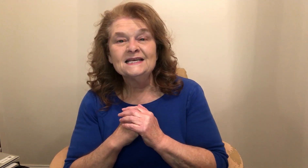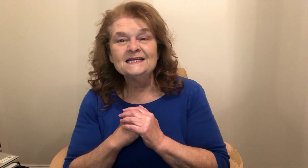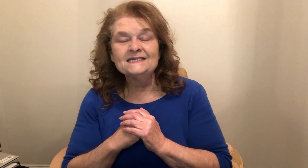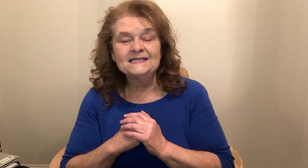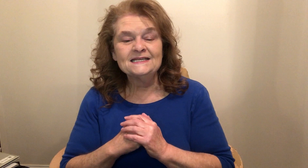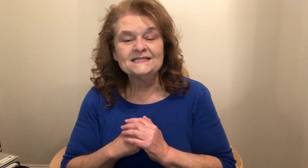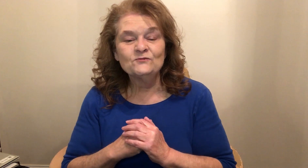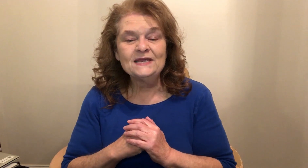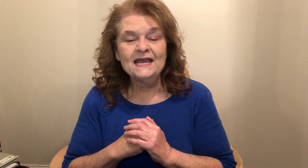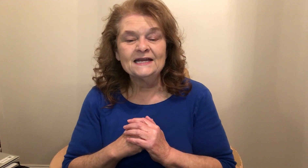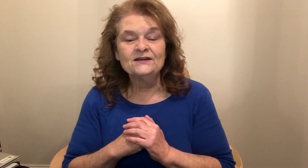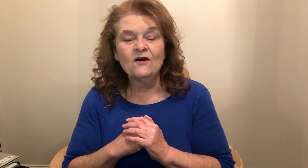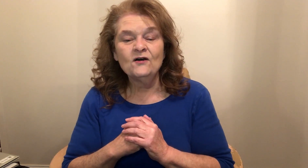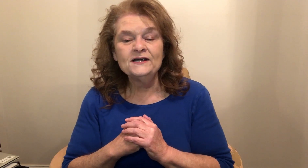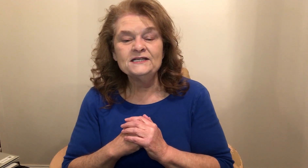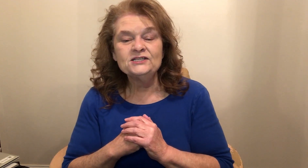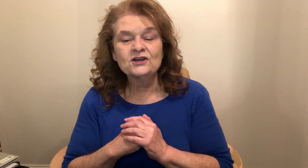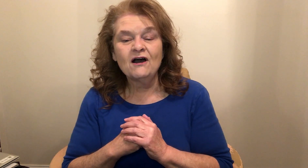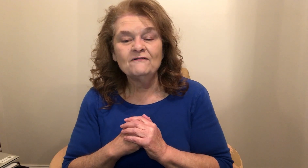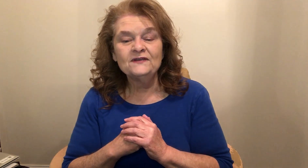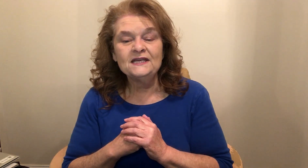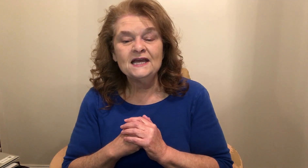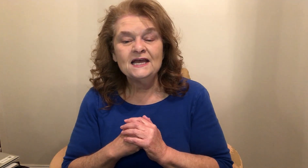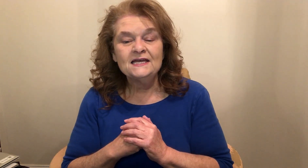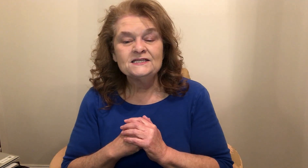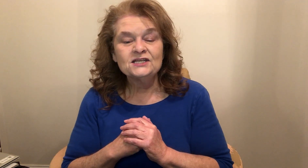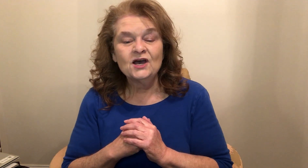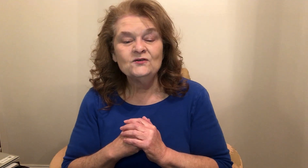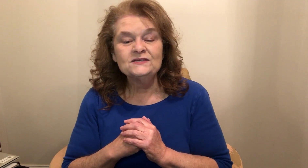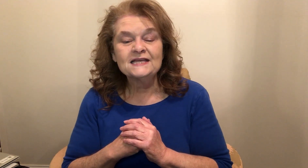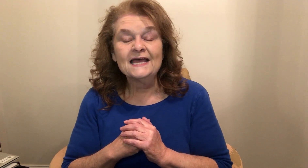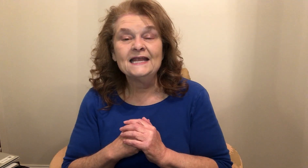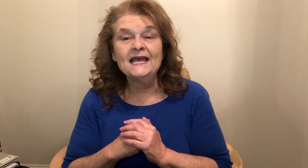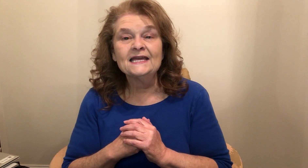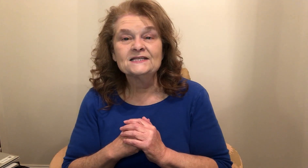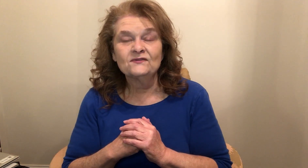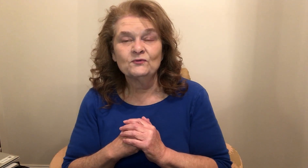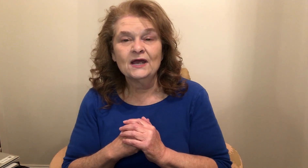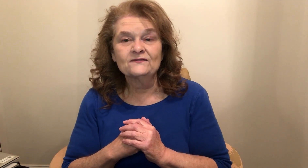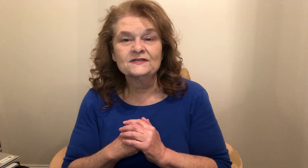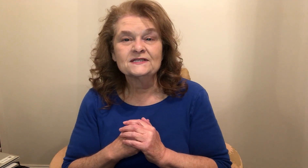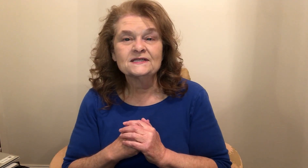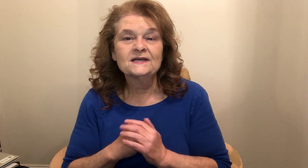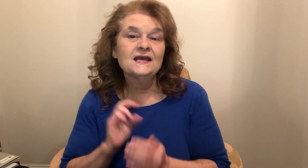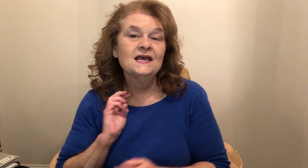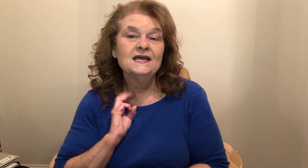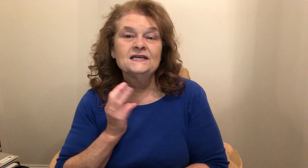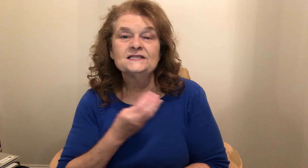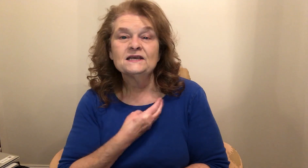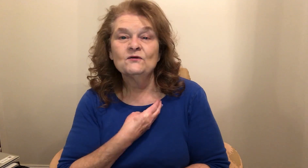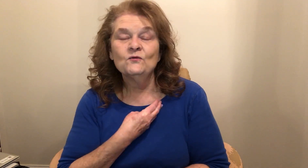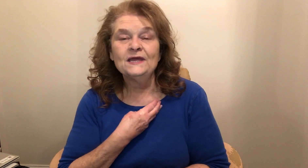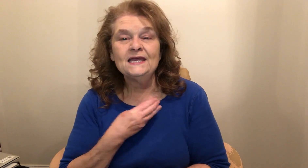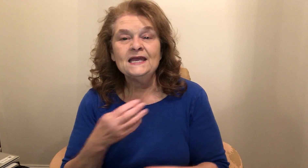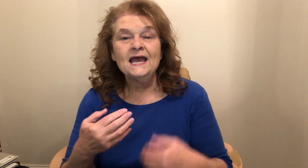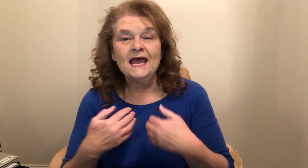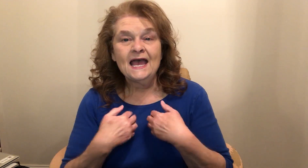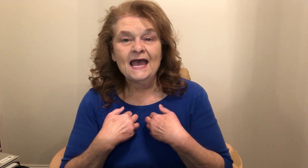Sentence is, we had an orange, coffee, toast, and eggs for breakfast. So we